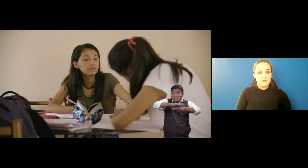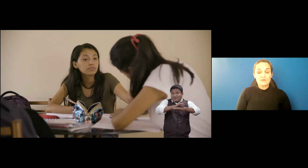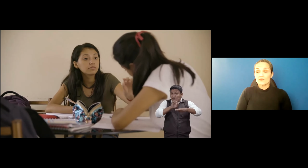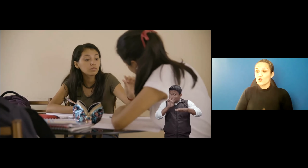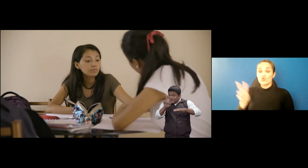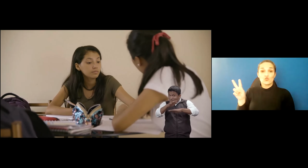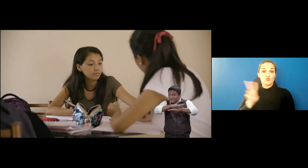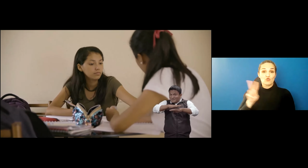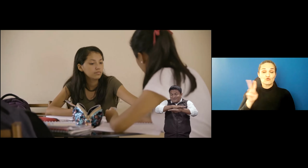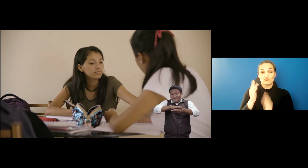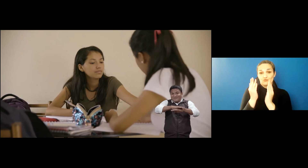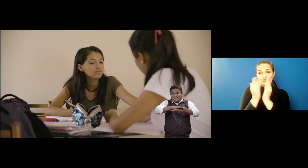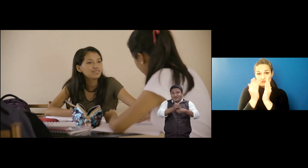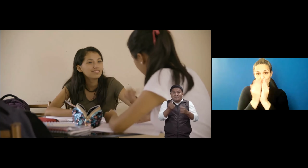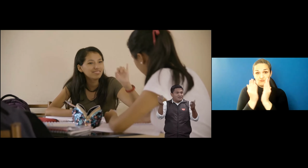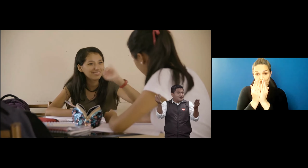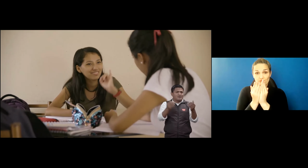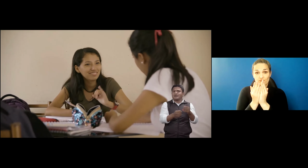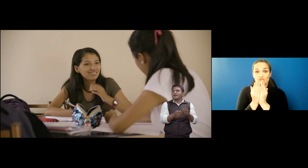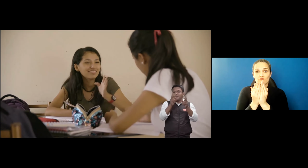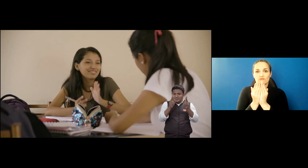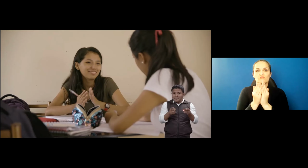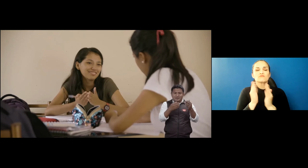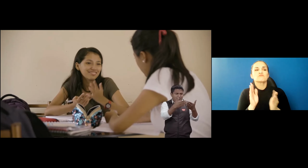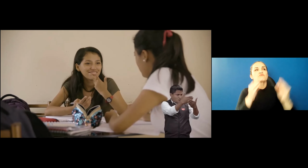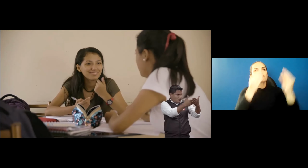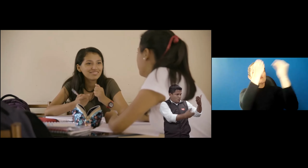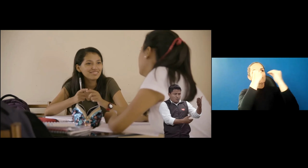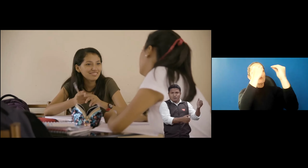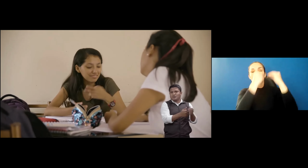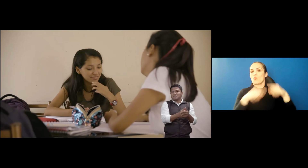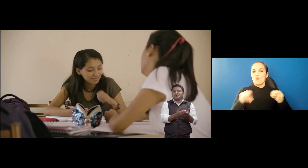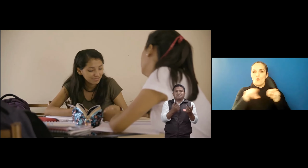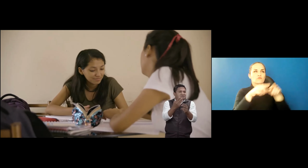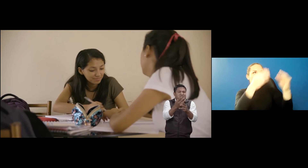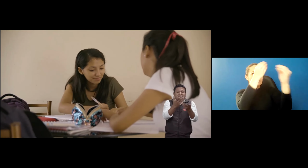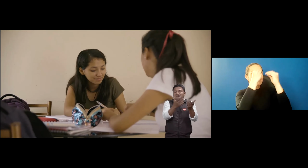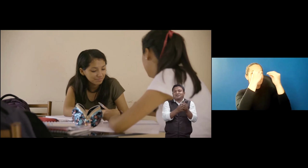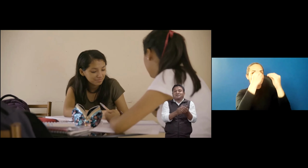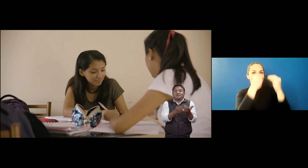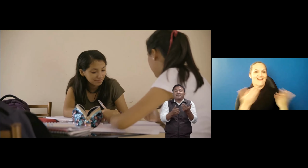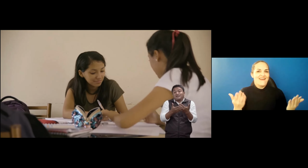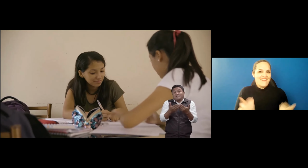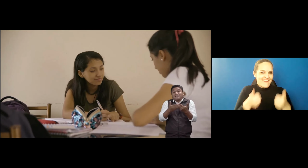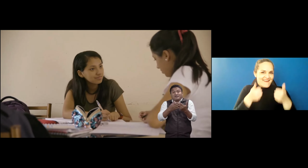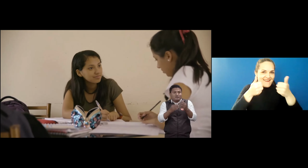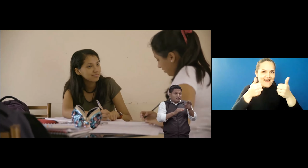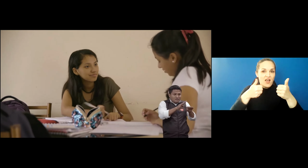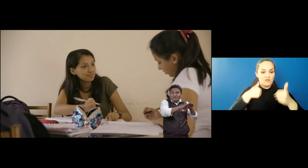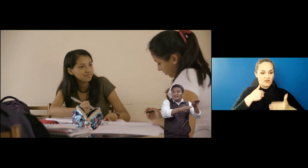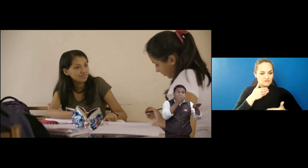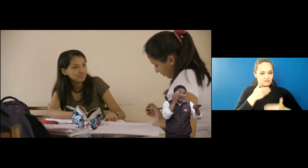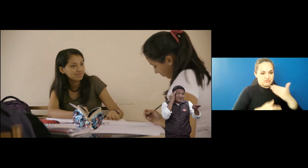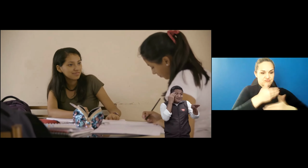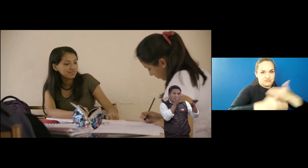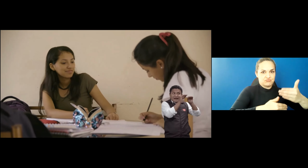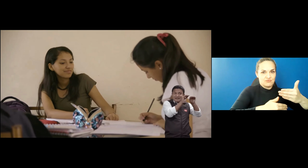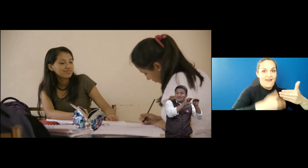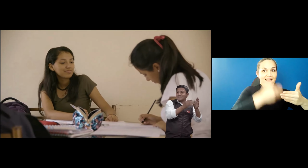Since we're attending the same school, the second grade of middle school, we get the same